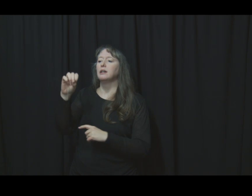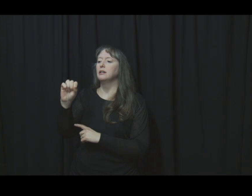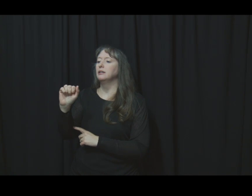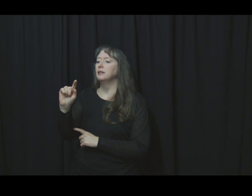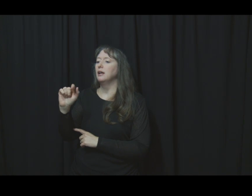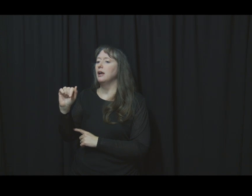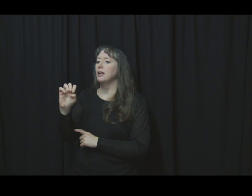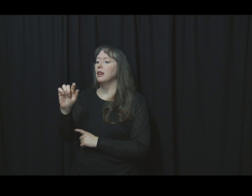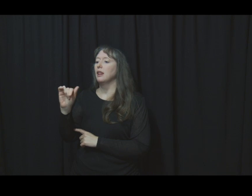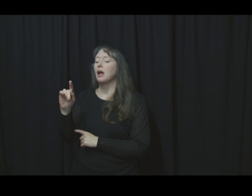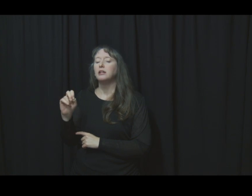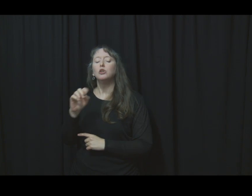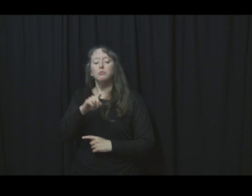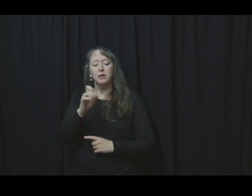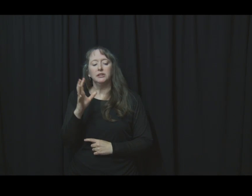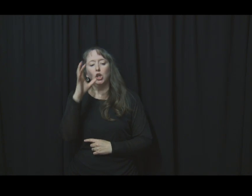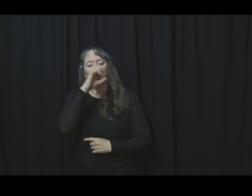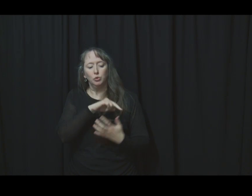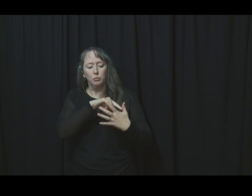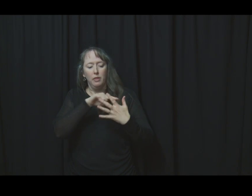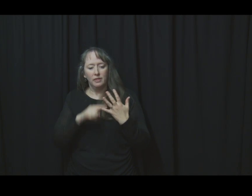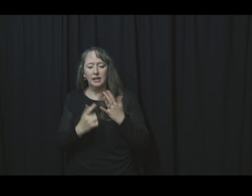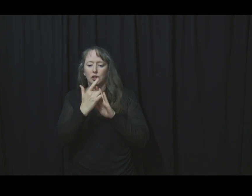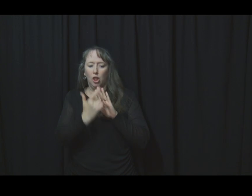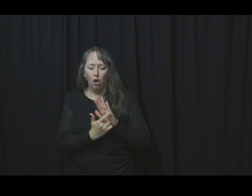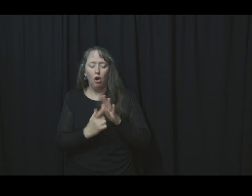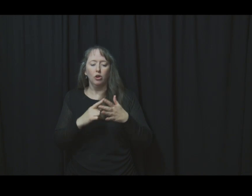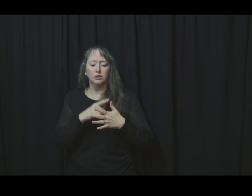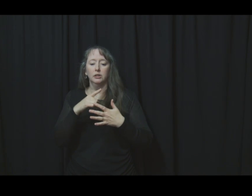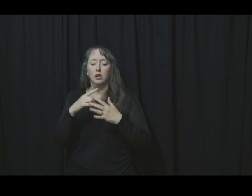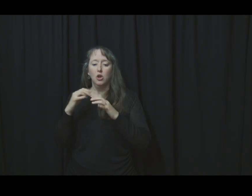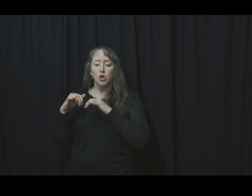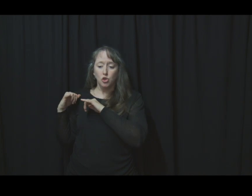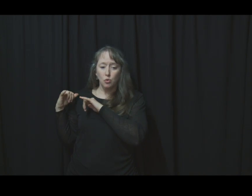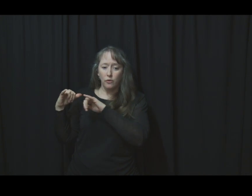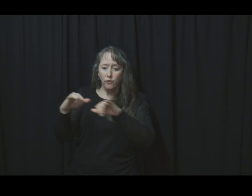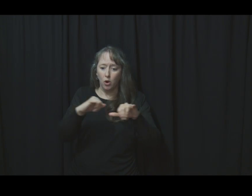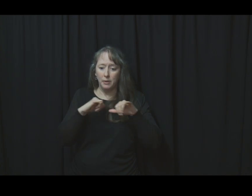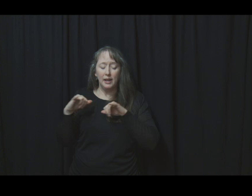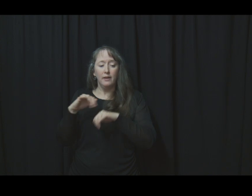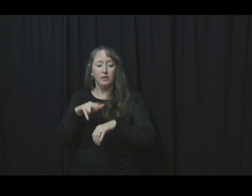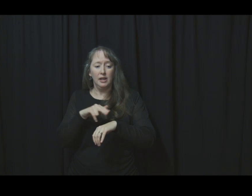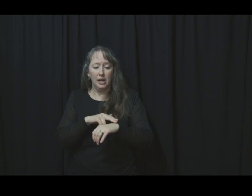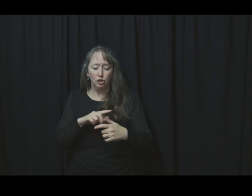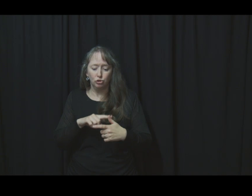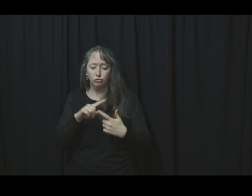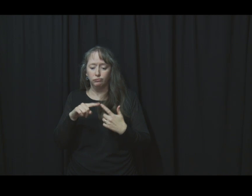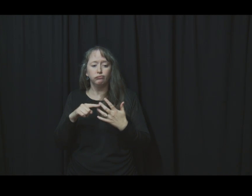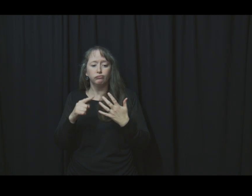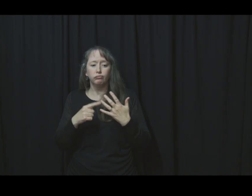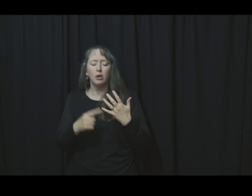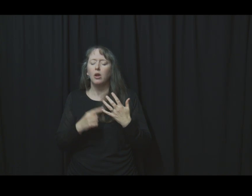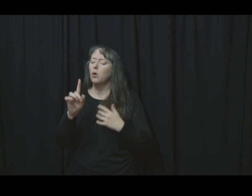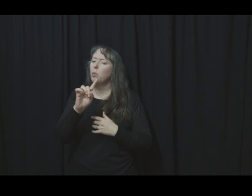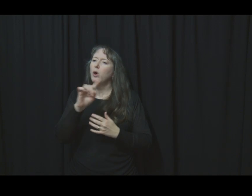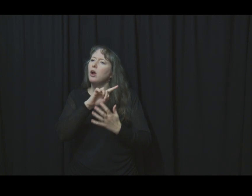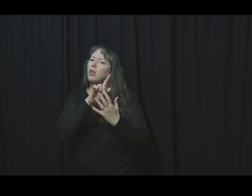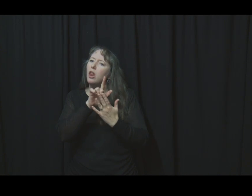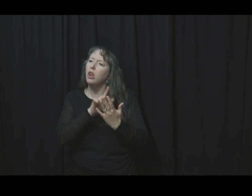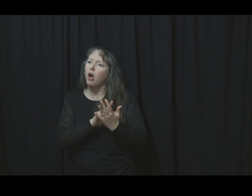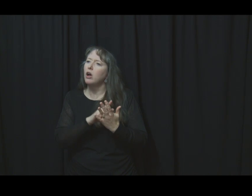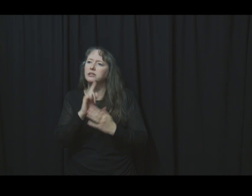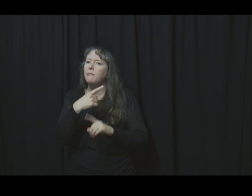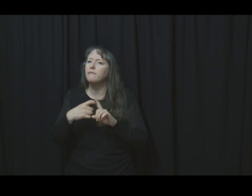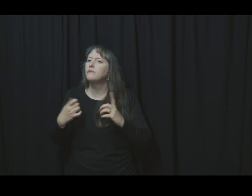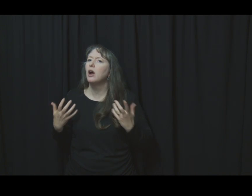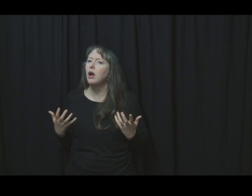of nature. You have to assume the uniformity of nature. And that was the question I had for you. Where does that come from if the universe is here by